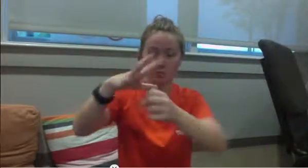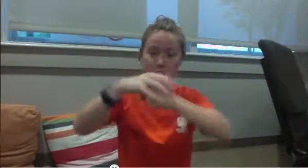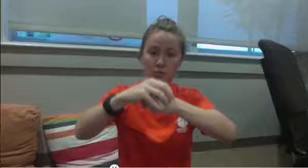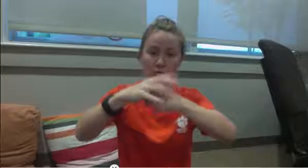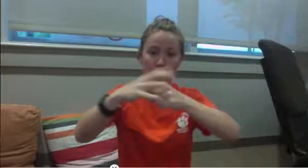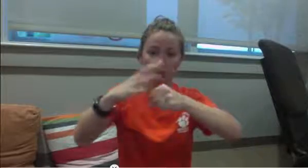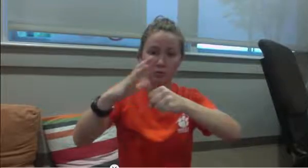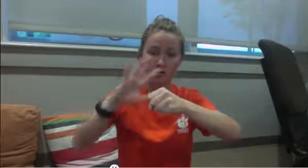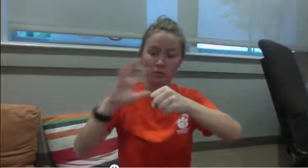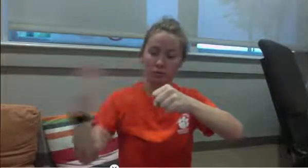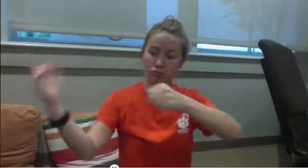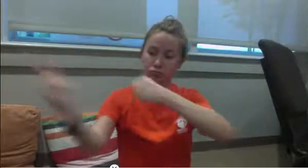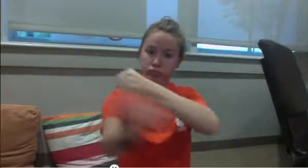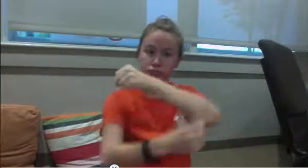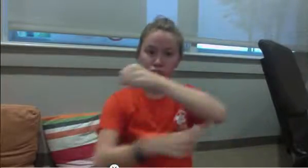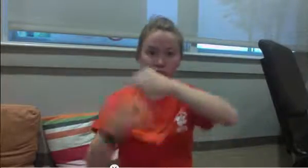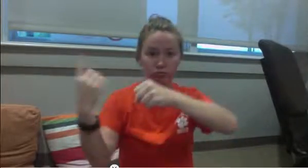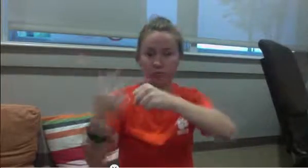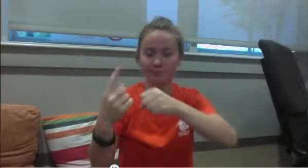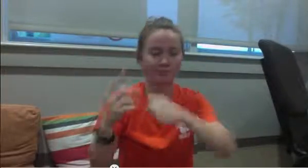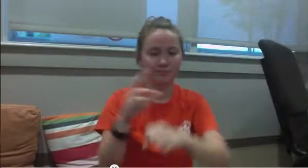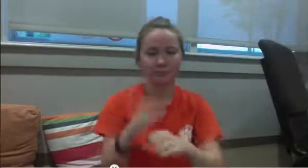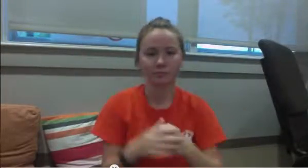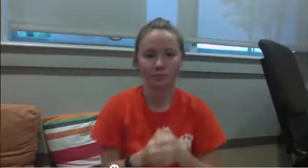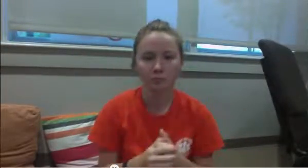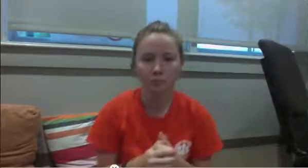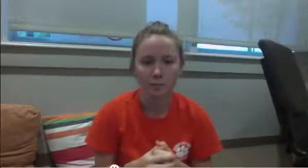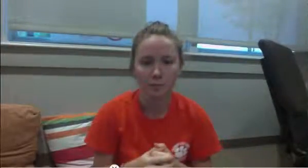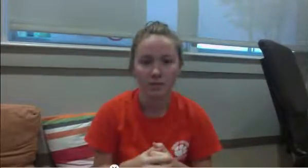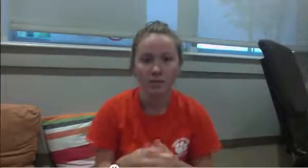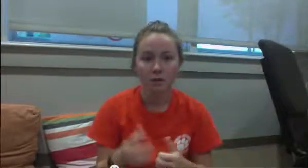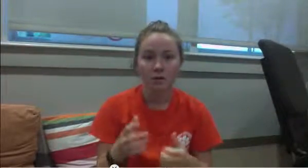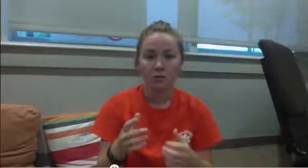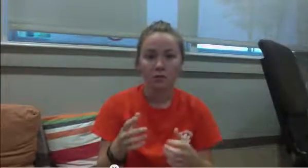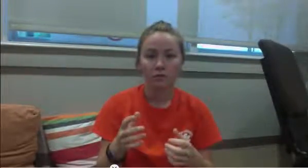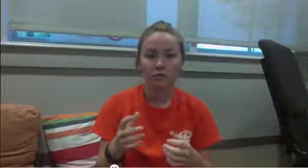Before, Earth was thought to be the center of everything, and everything orbited around it.